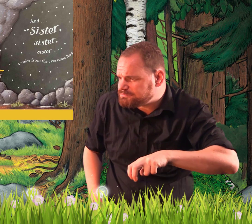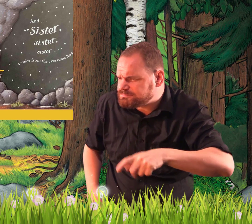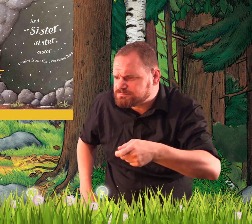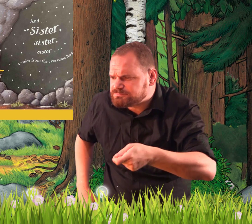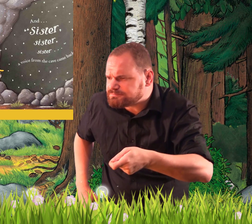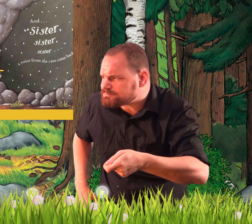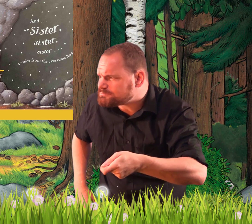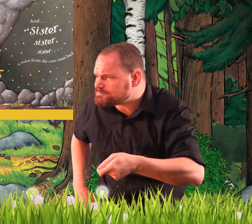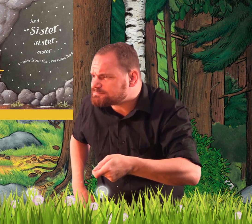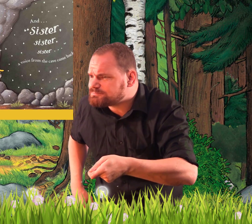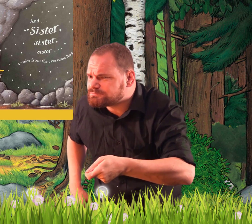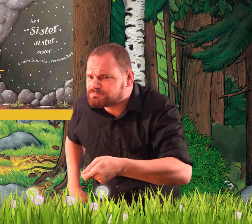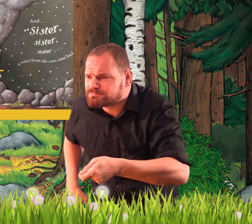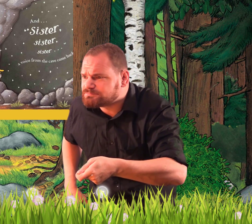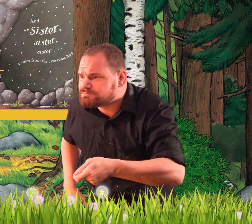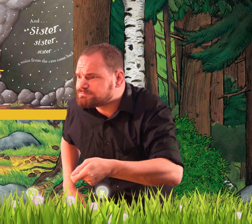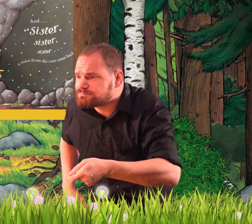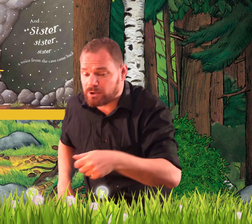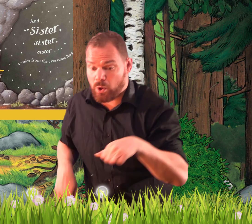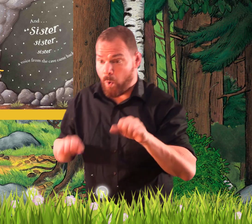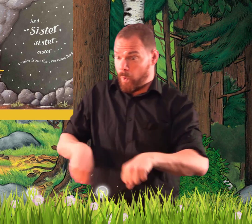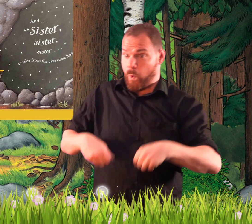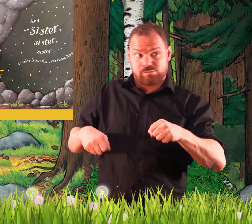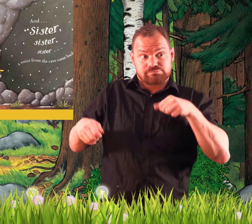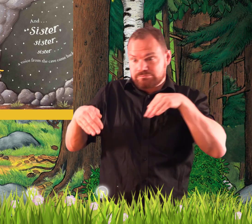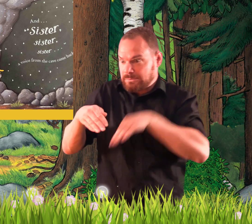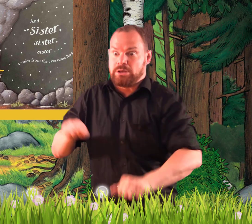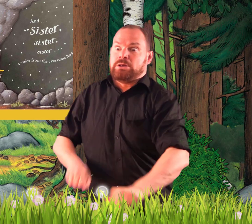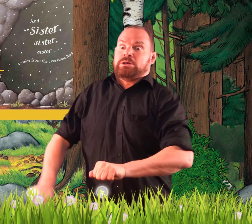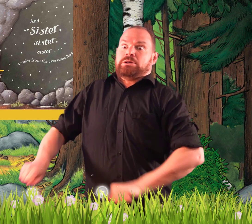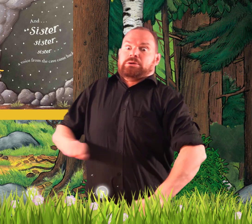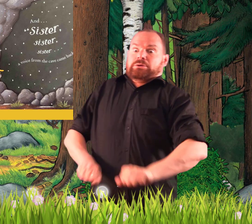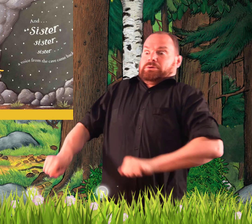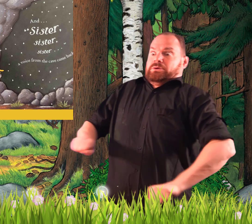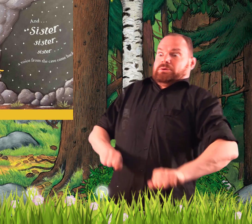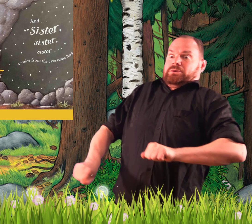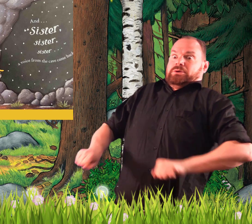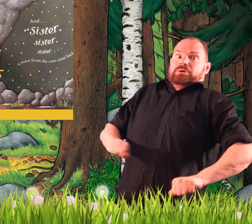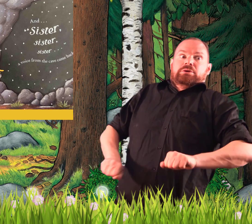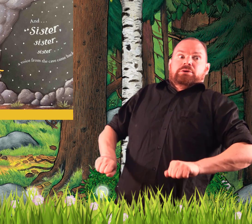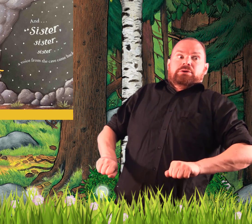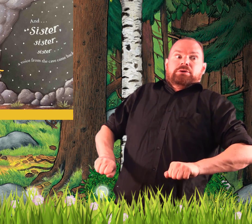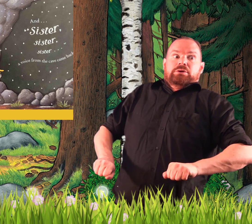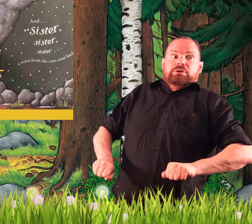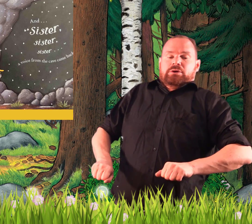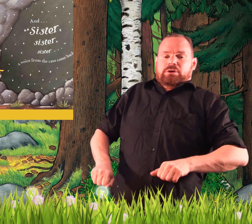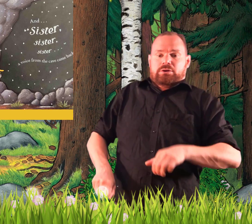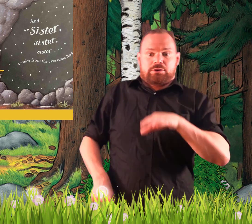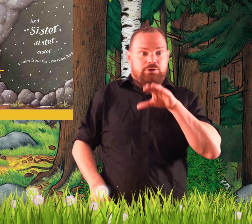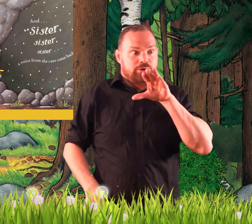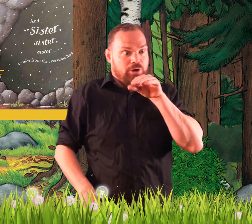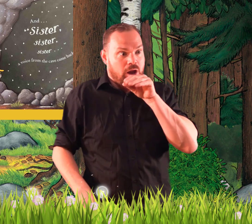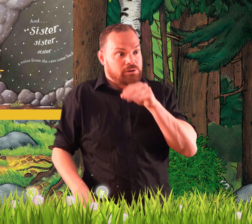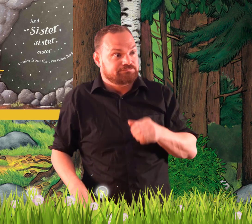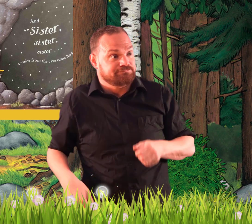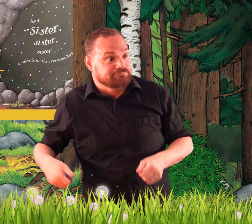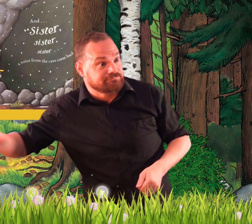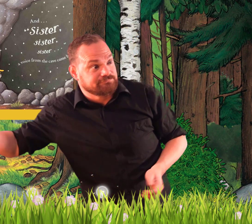his sword as he neared the cave. But the horse panicked and would not go into the cave. The duck tapped